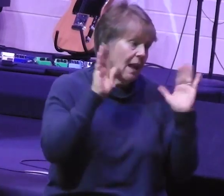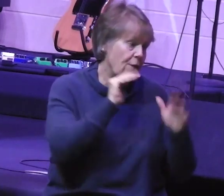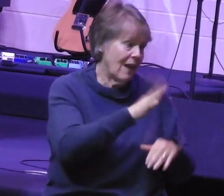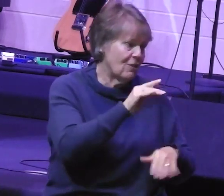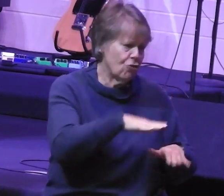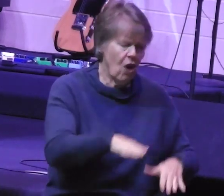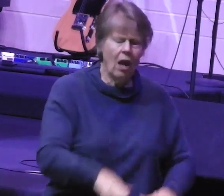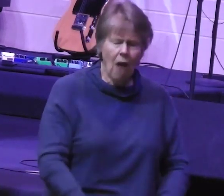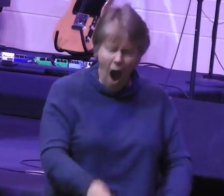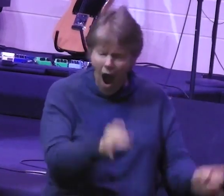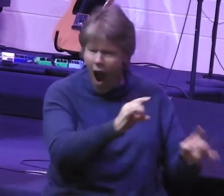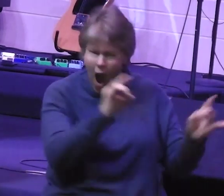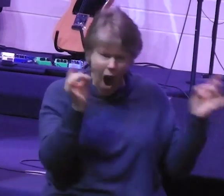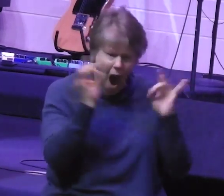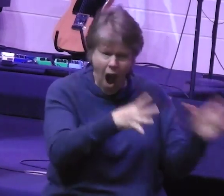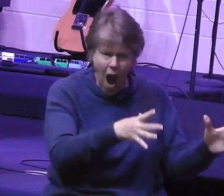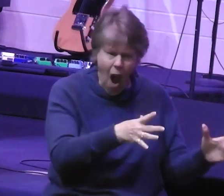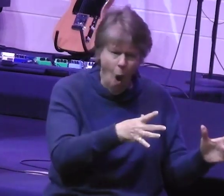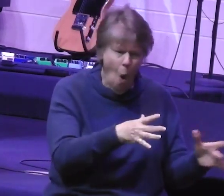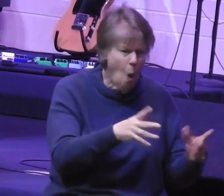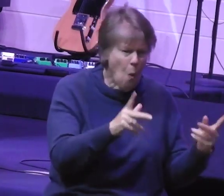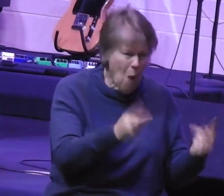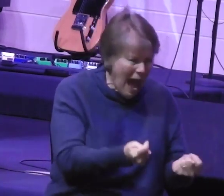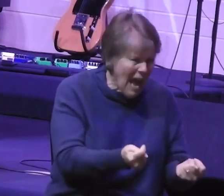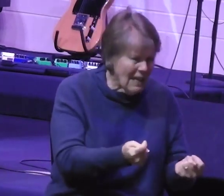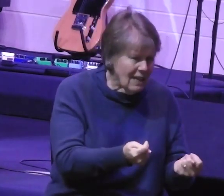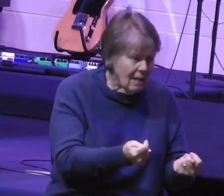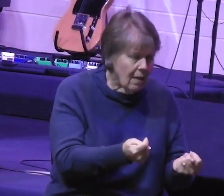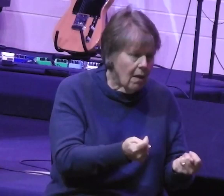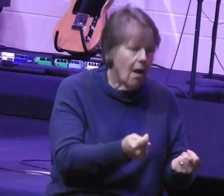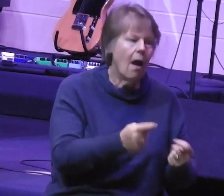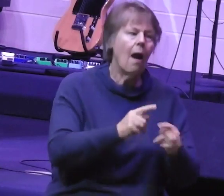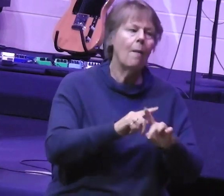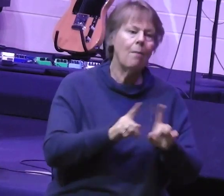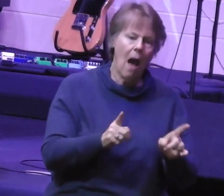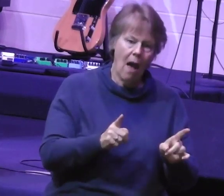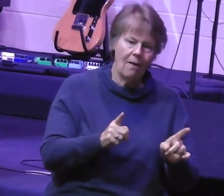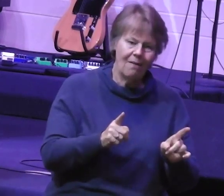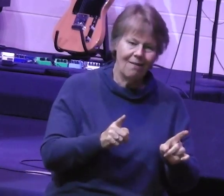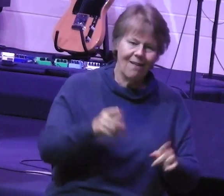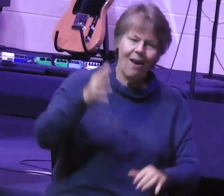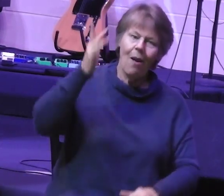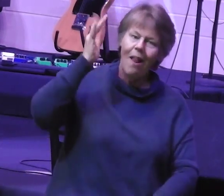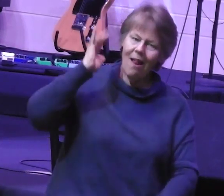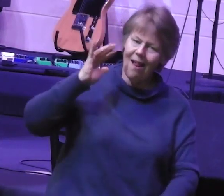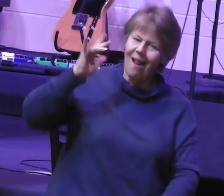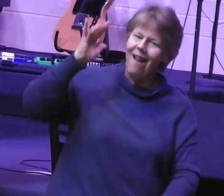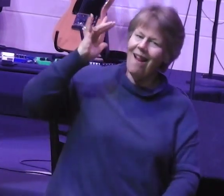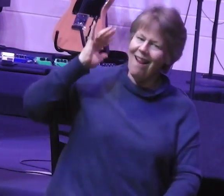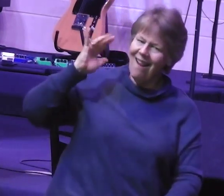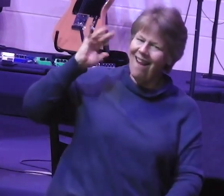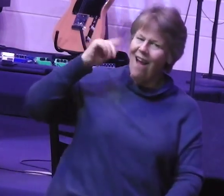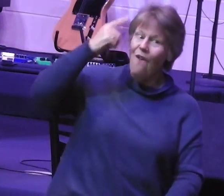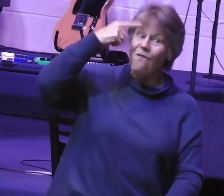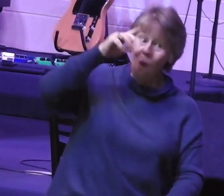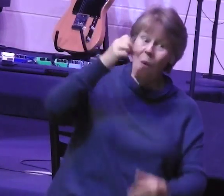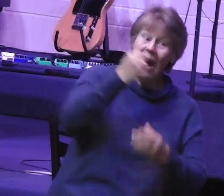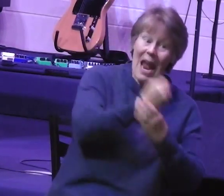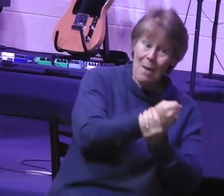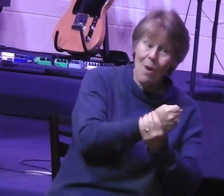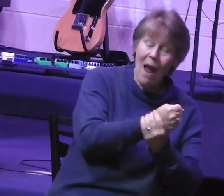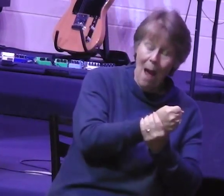abhorrent, that's bad, that's evil. For Abraham, at that time, child sacrifice was